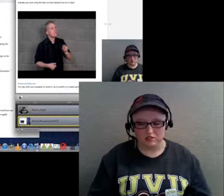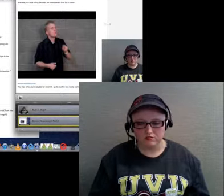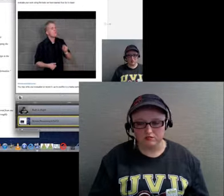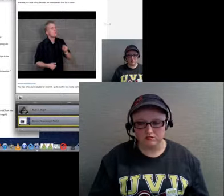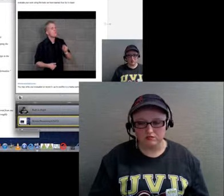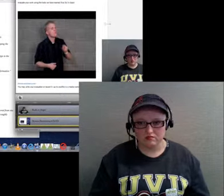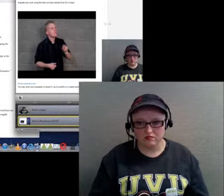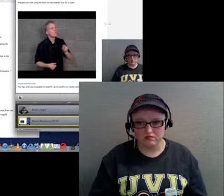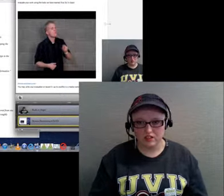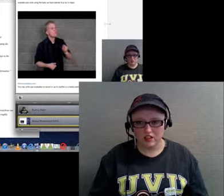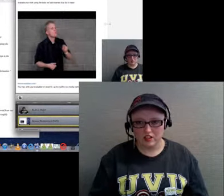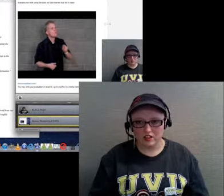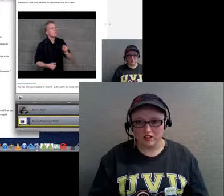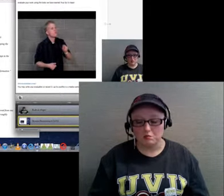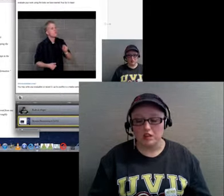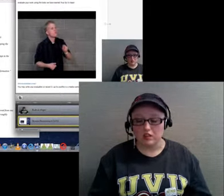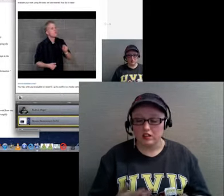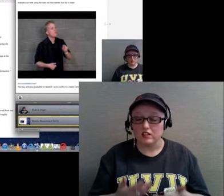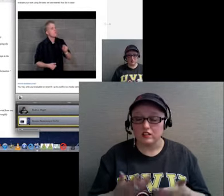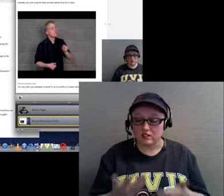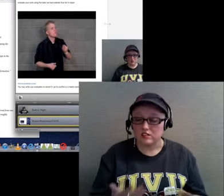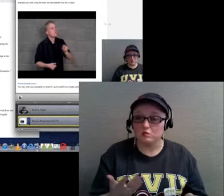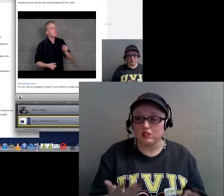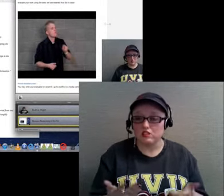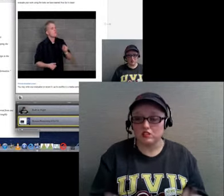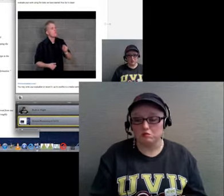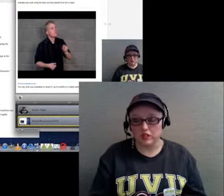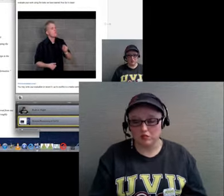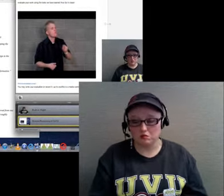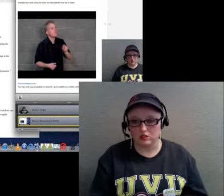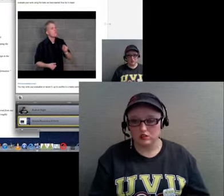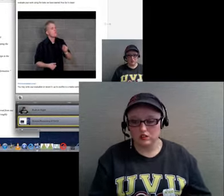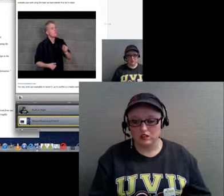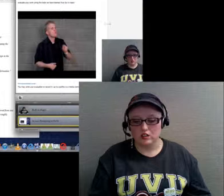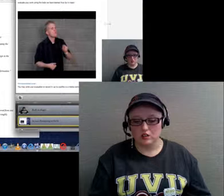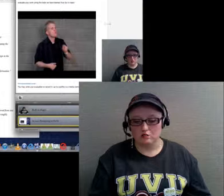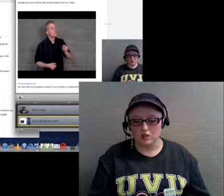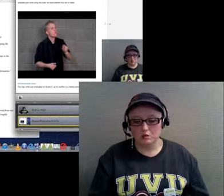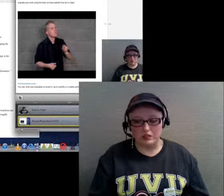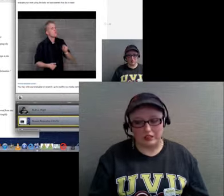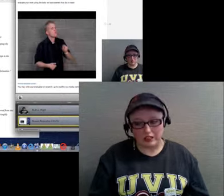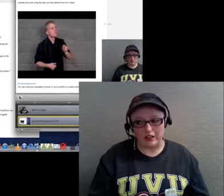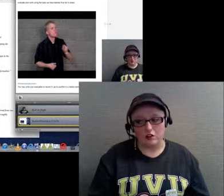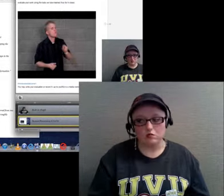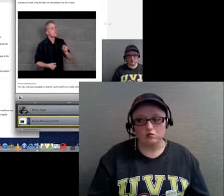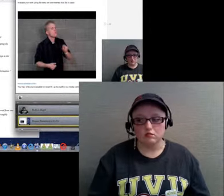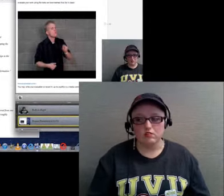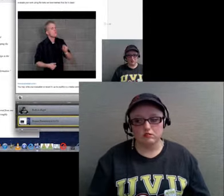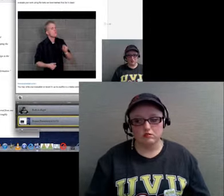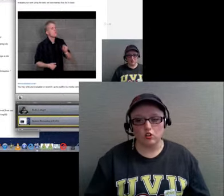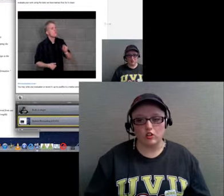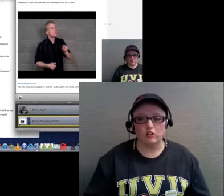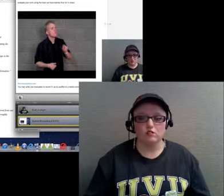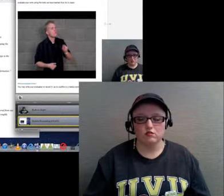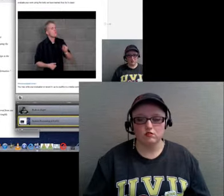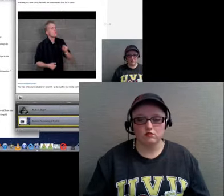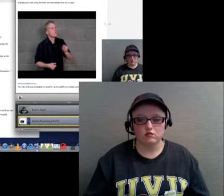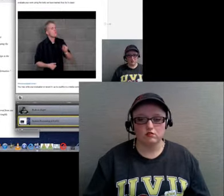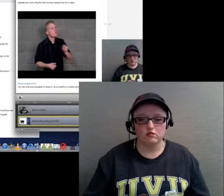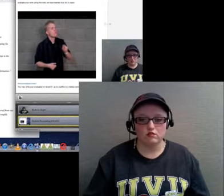was kind of, at least he made it seem like it was, my arm's dead now, it's